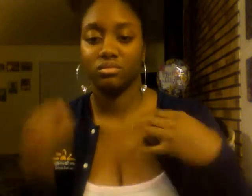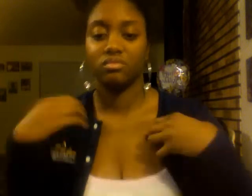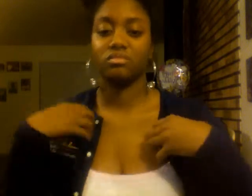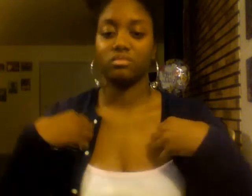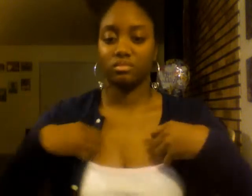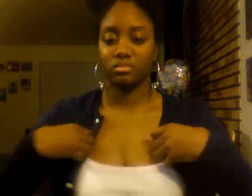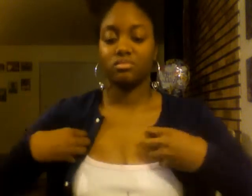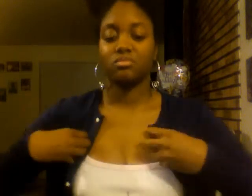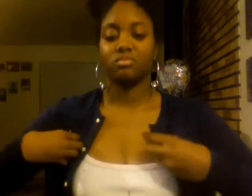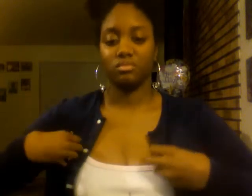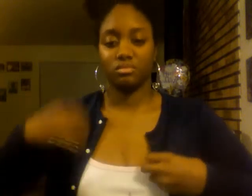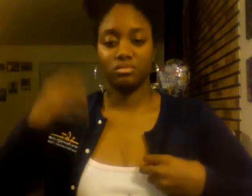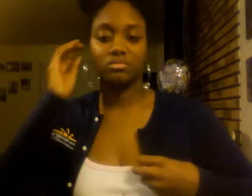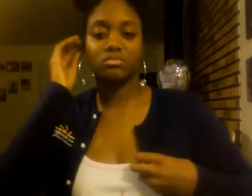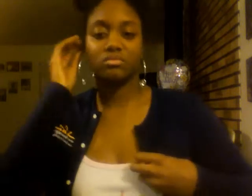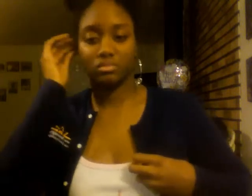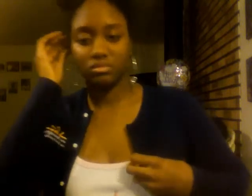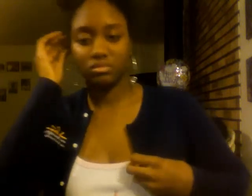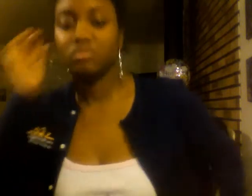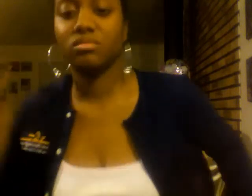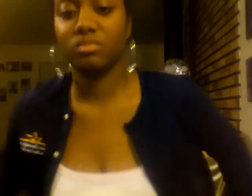Thank you.